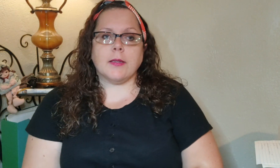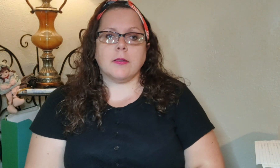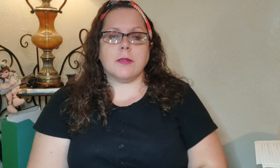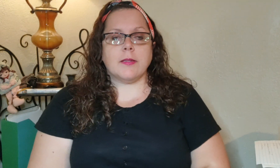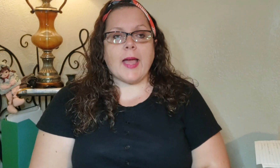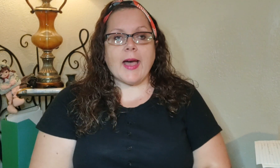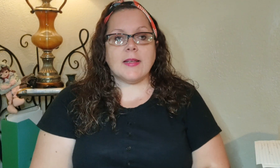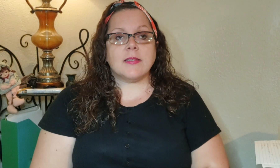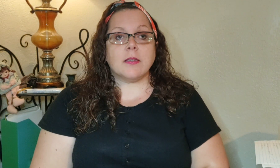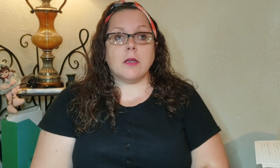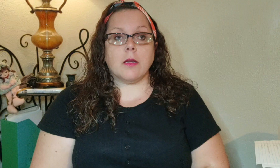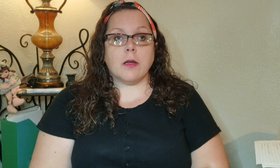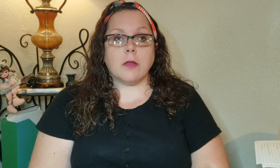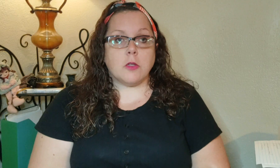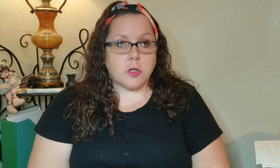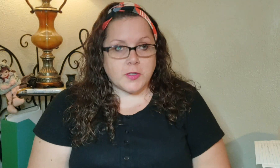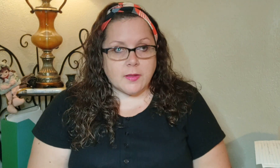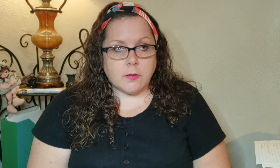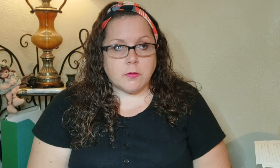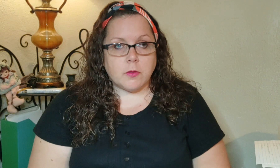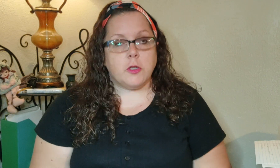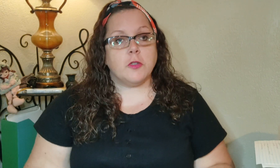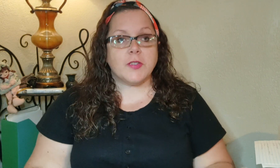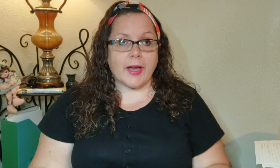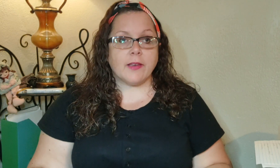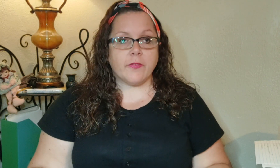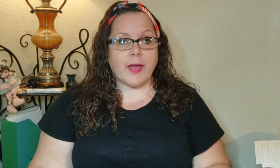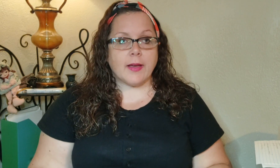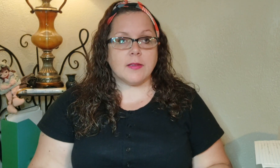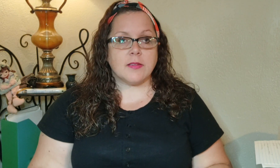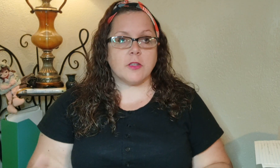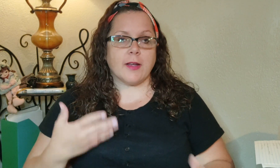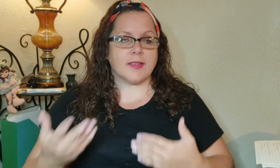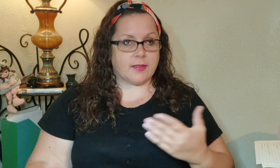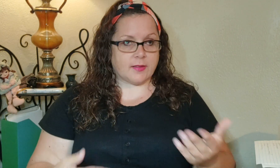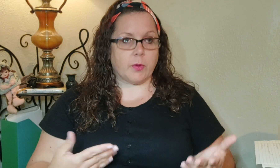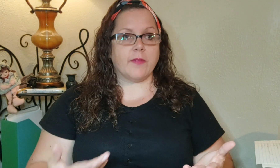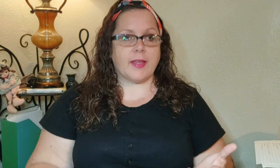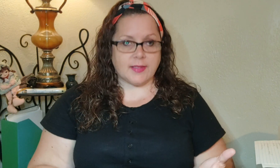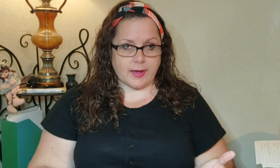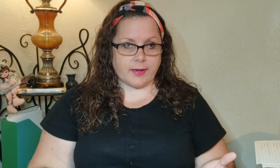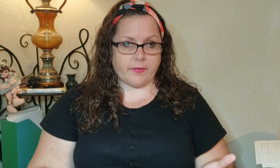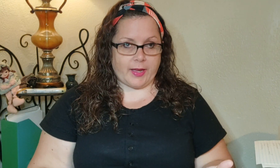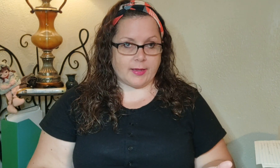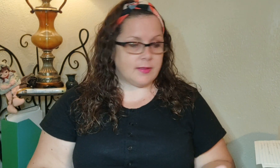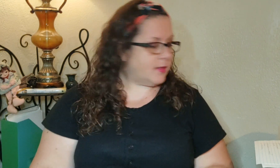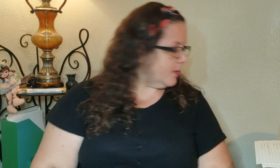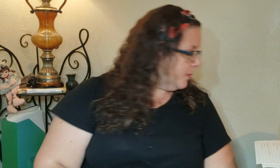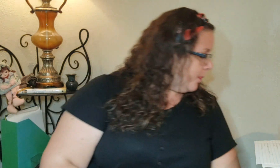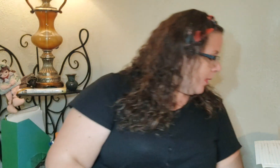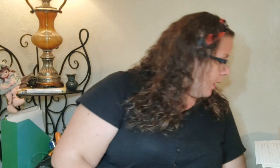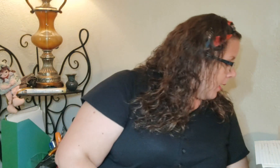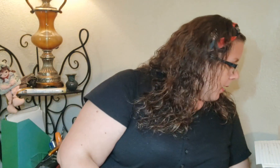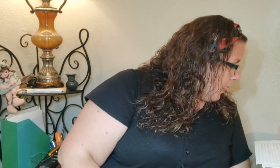And to ask, you sign fast, you're asking someone if they sign fast.